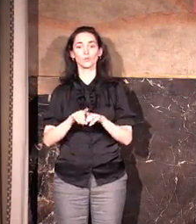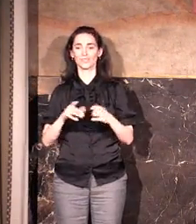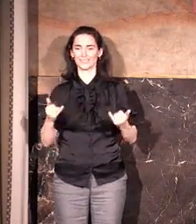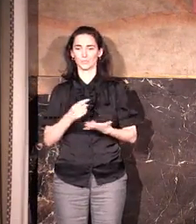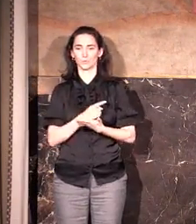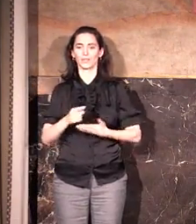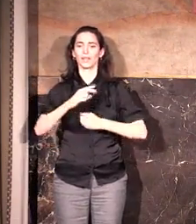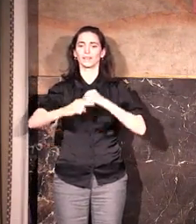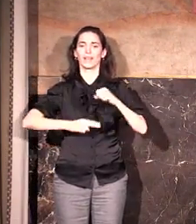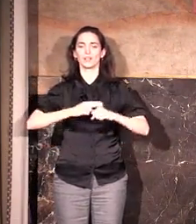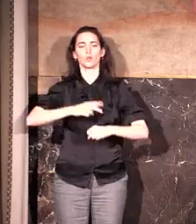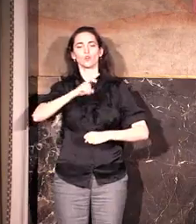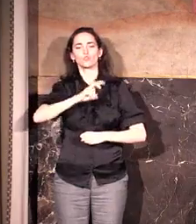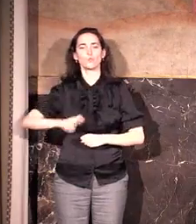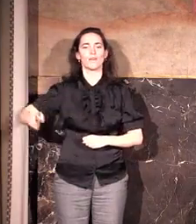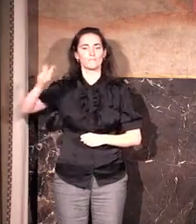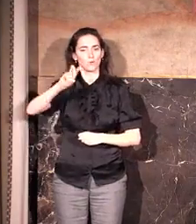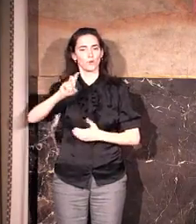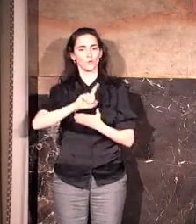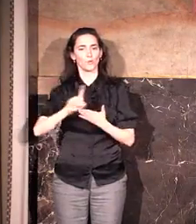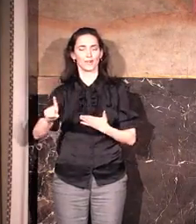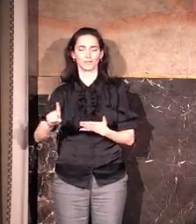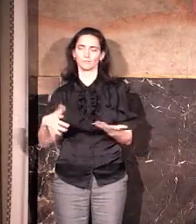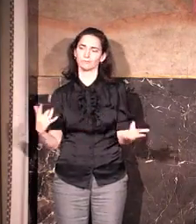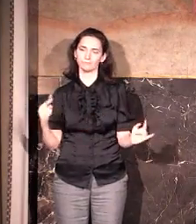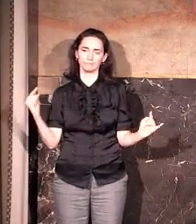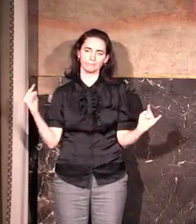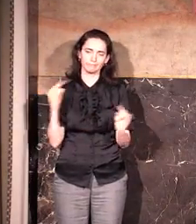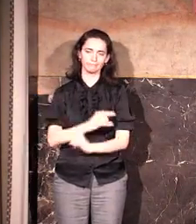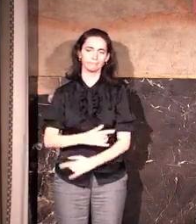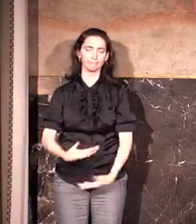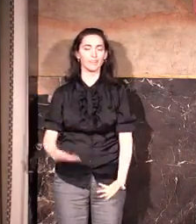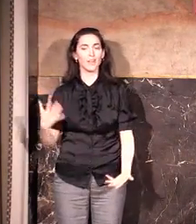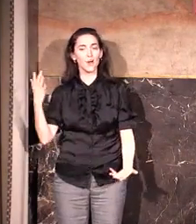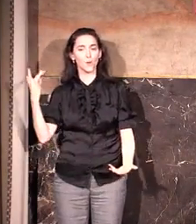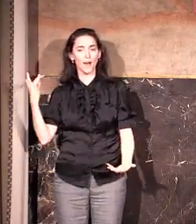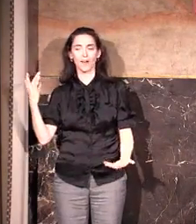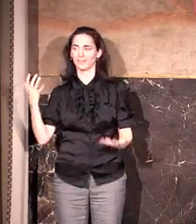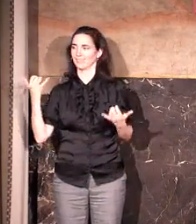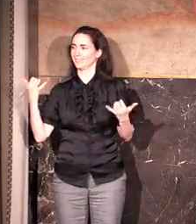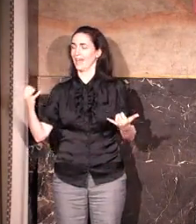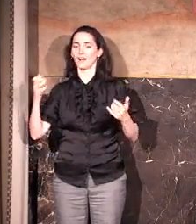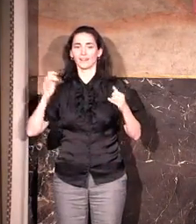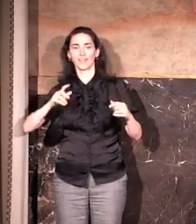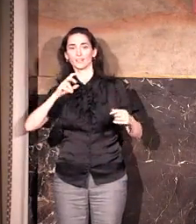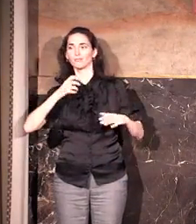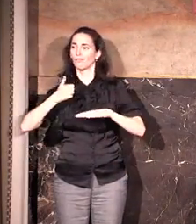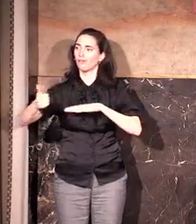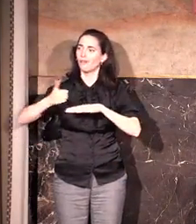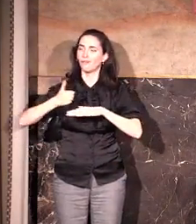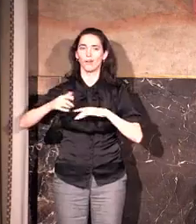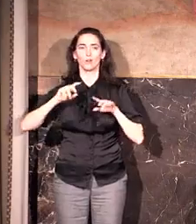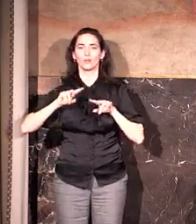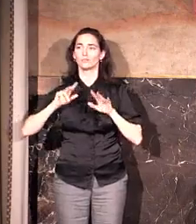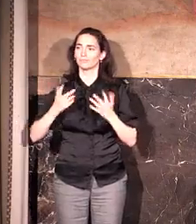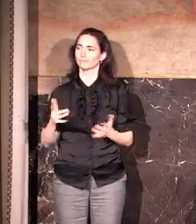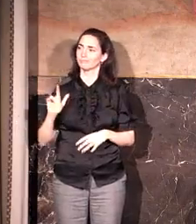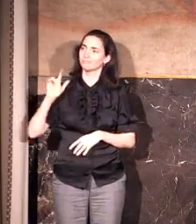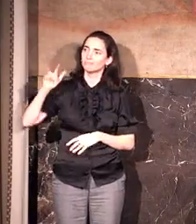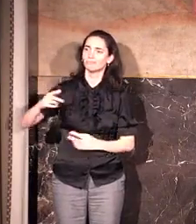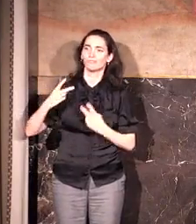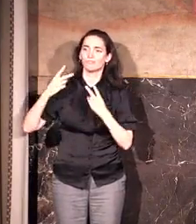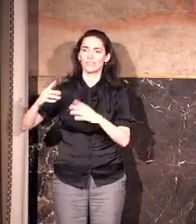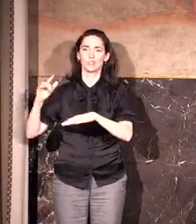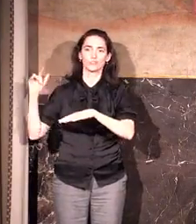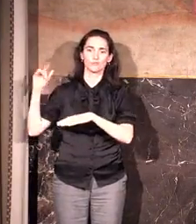Week, which is a bit ironic because, as you know, there's not much travel and tourism going on anywhere, and that certainly